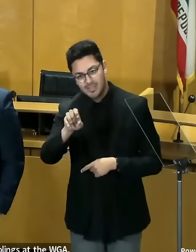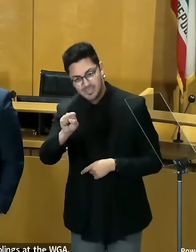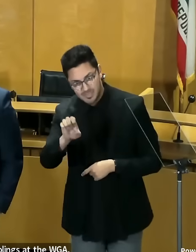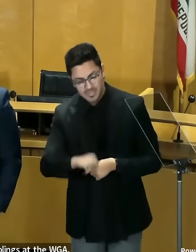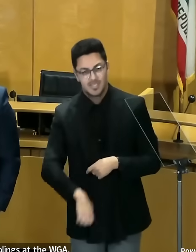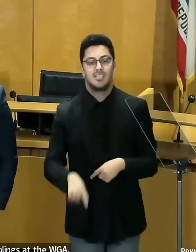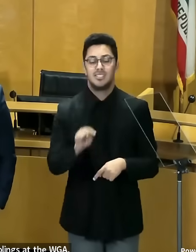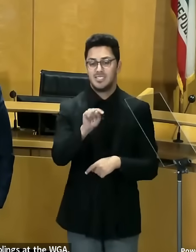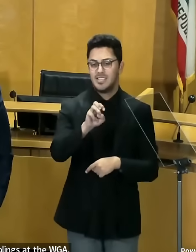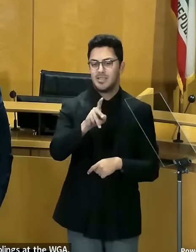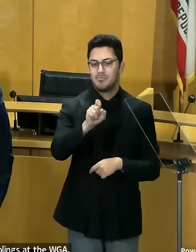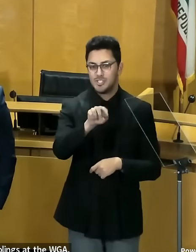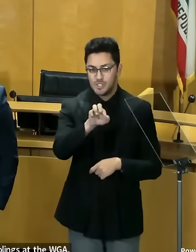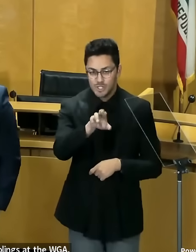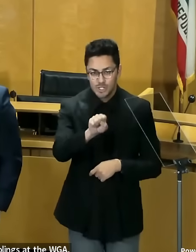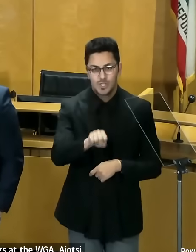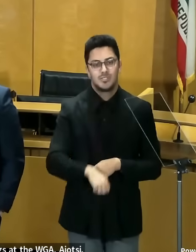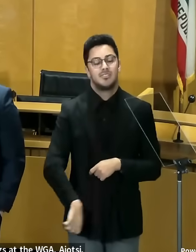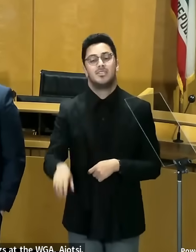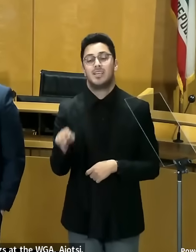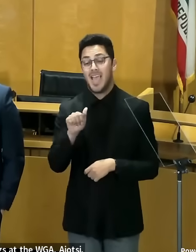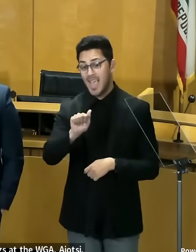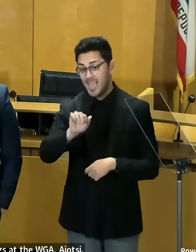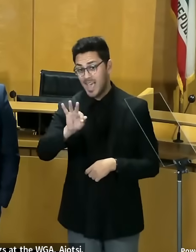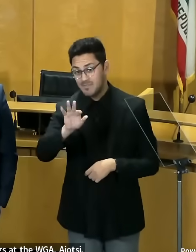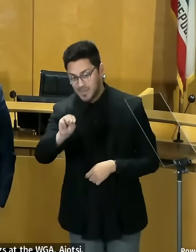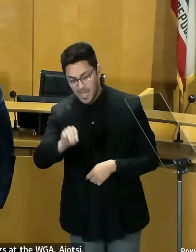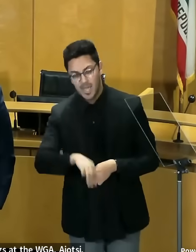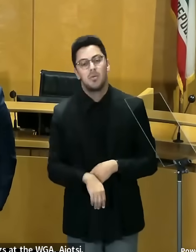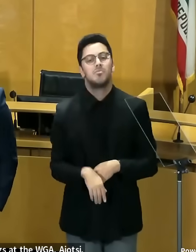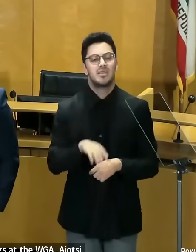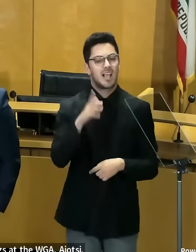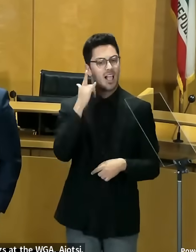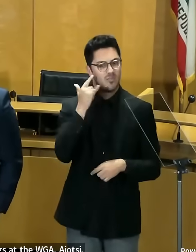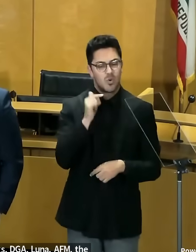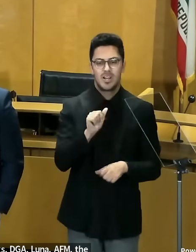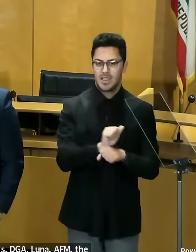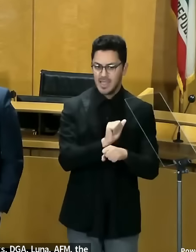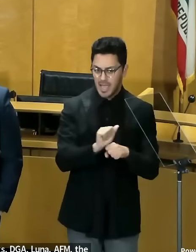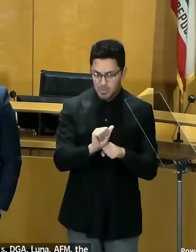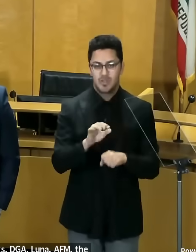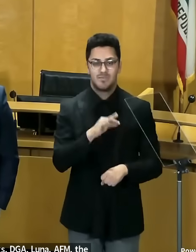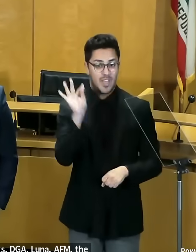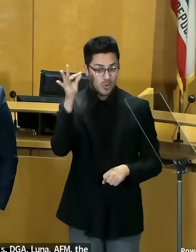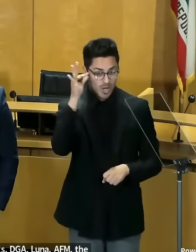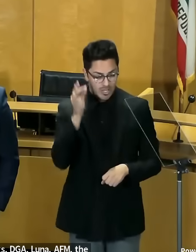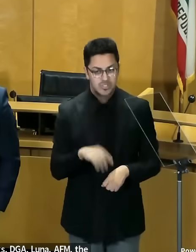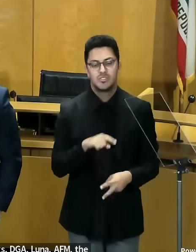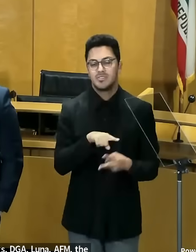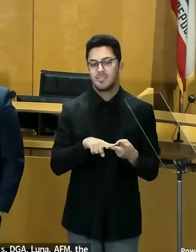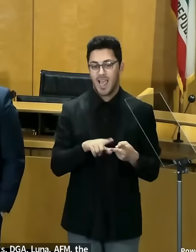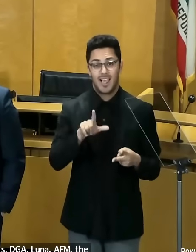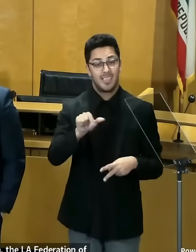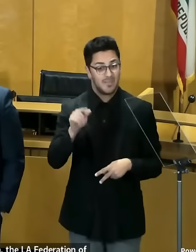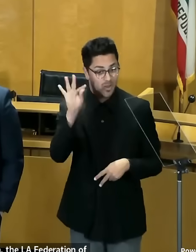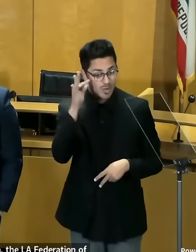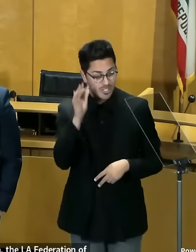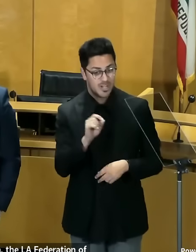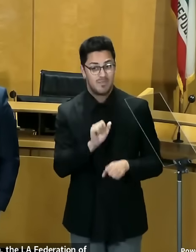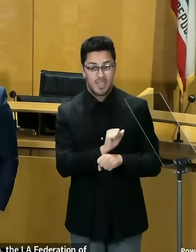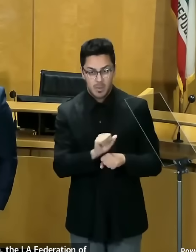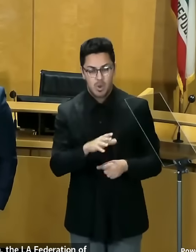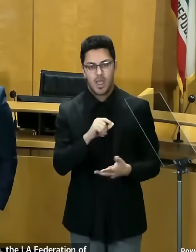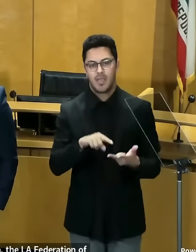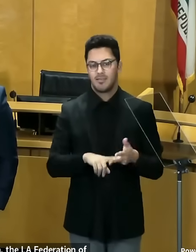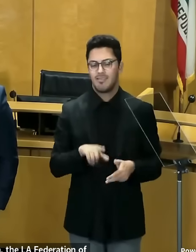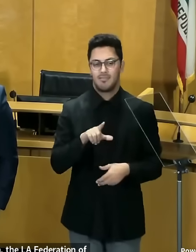Basic Crafts, DGA, LUNA, AFM, the California Labor Federation, the LA Federation of Labor, and the